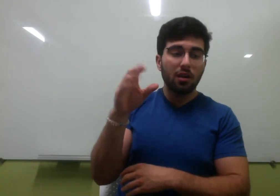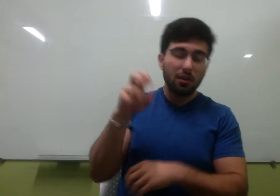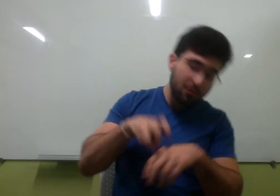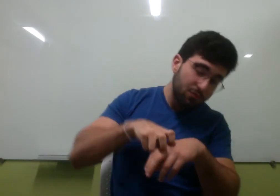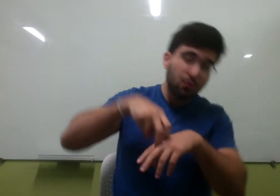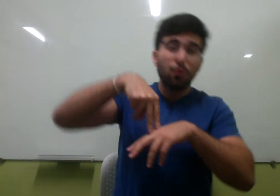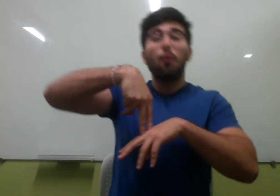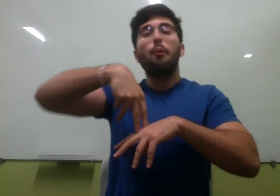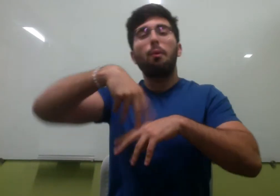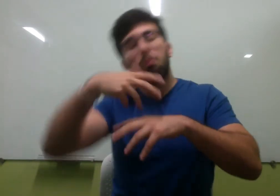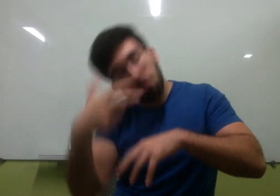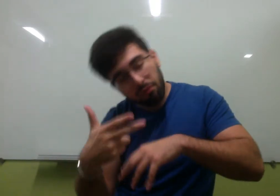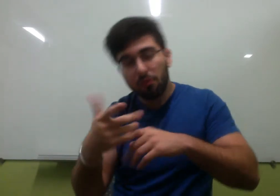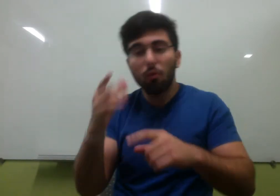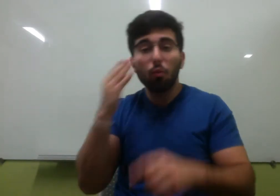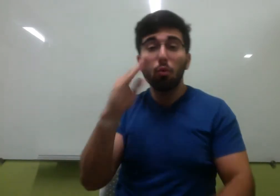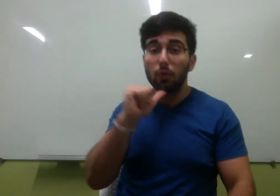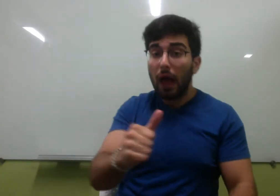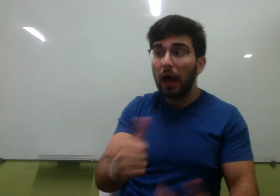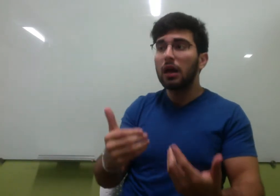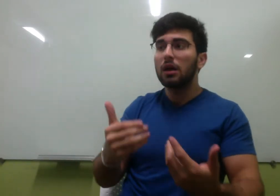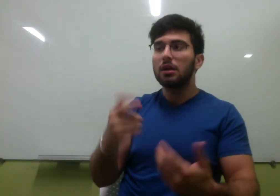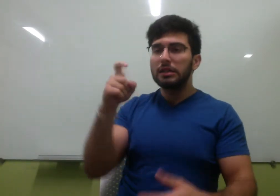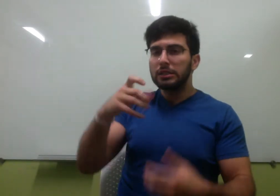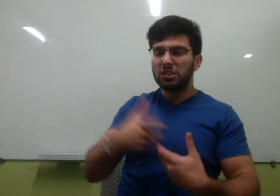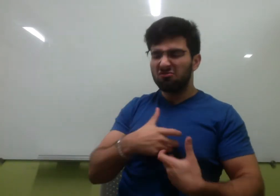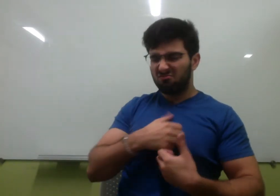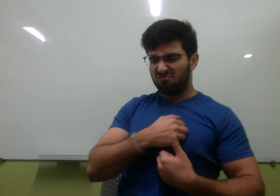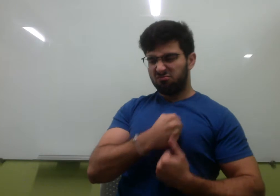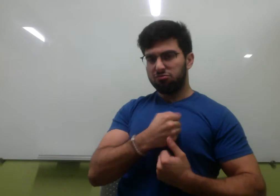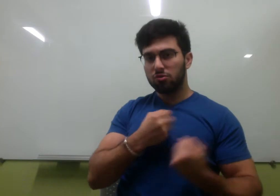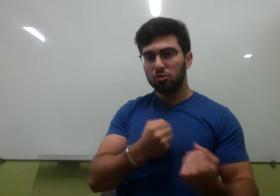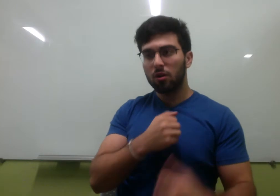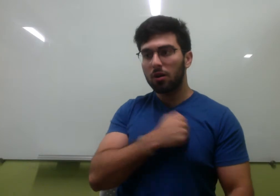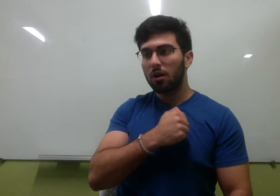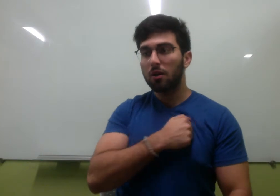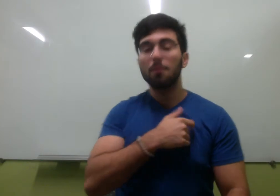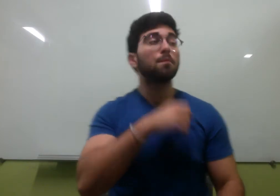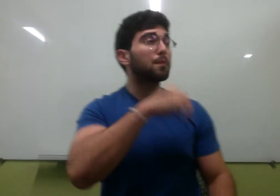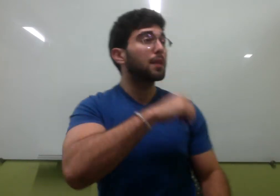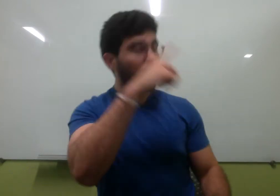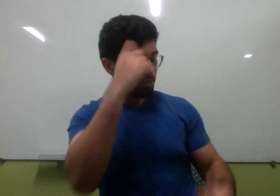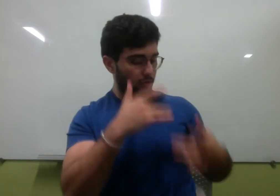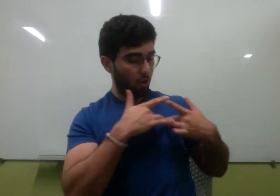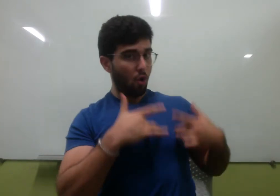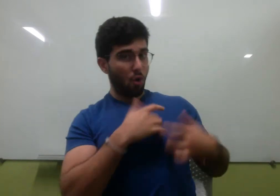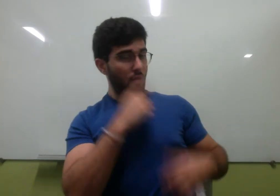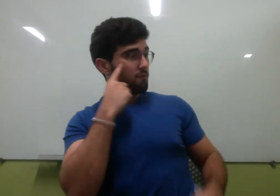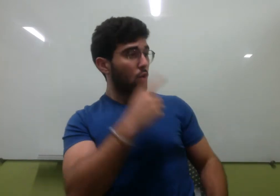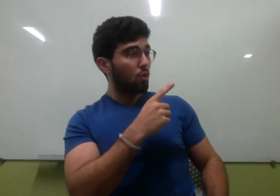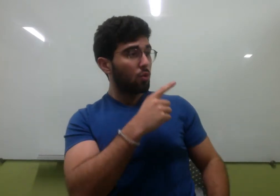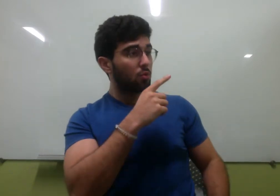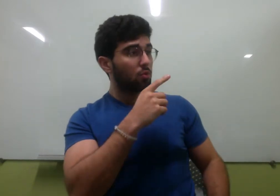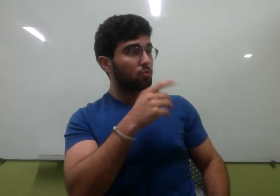is really, really thick. So it has a very thick wall, and so that means it can pump blood at a super high pressure, about